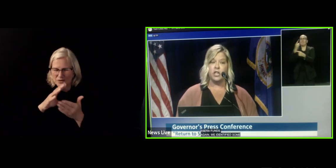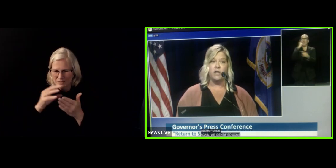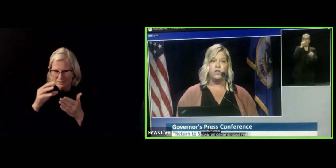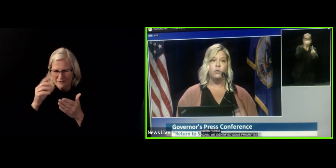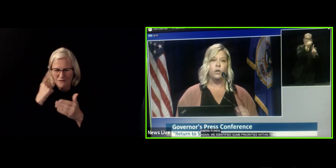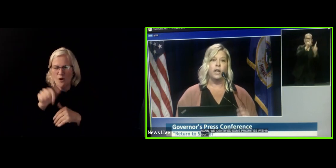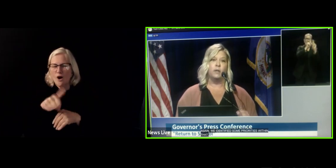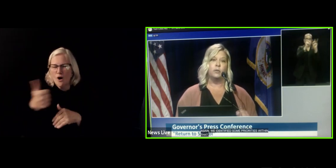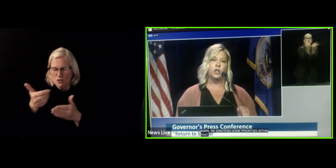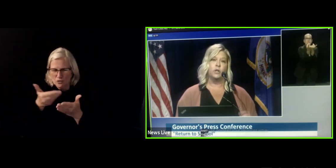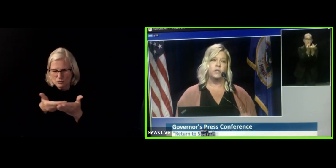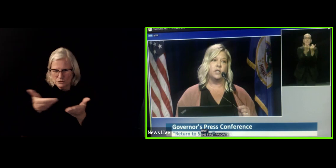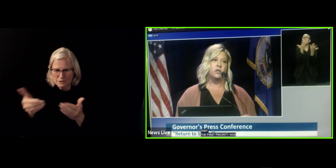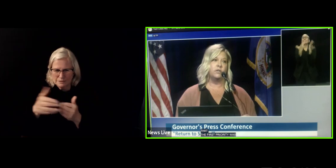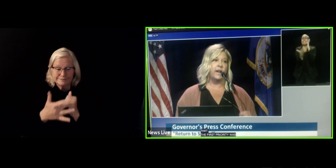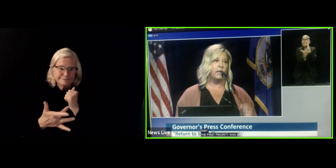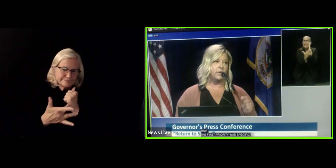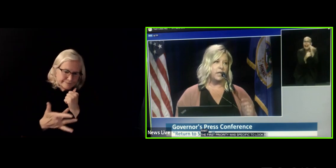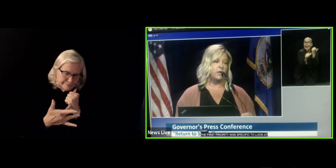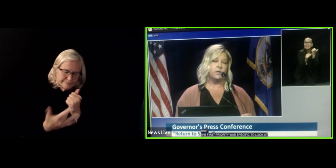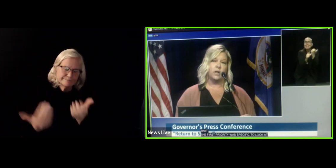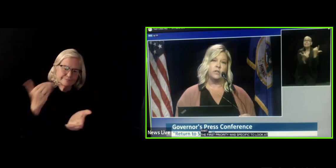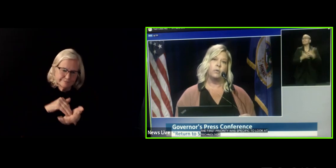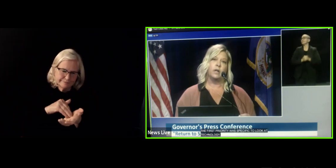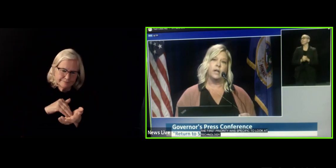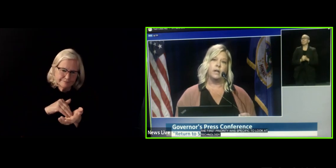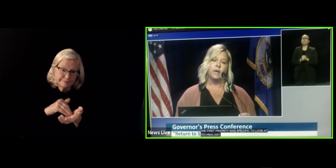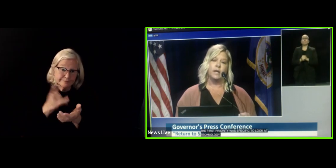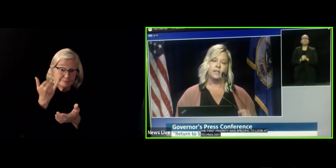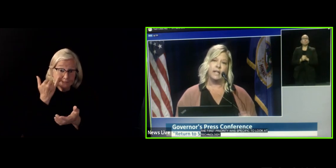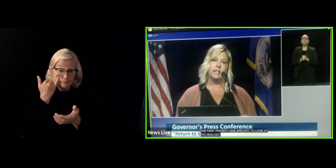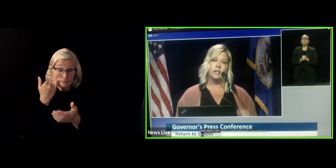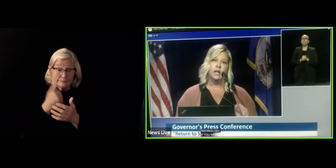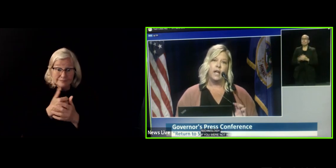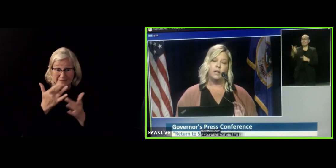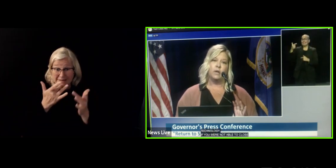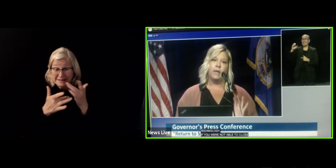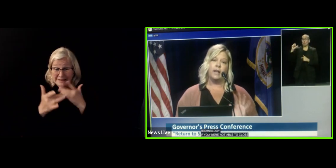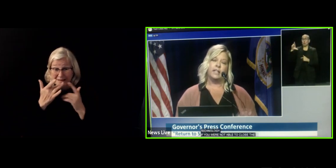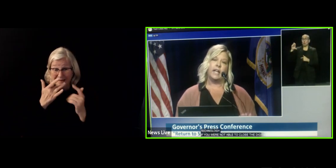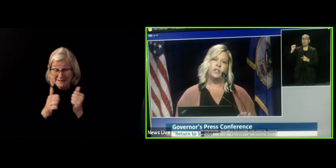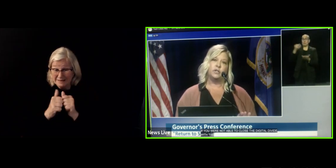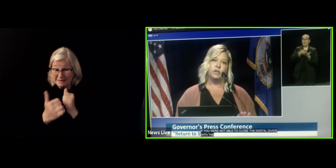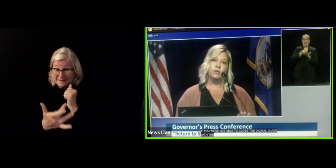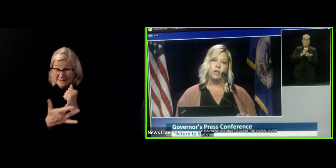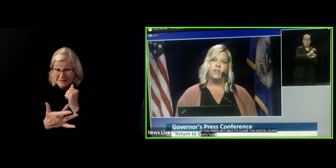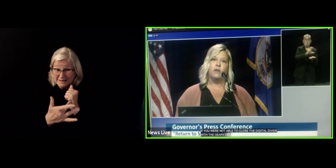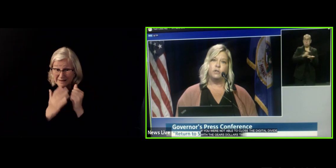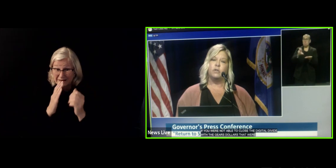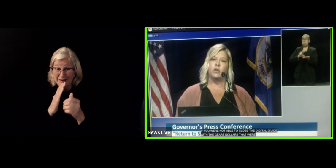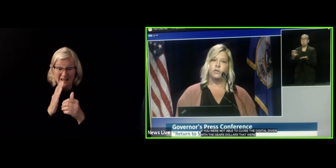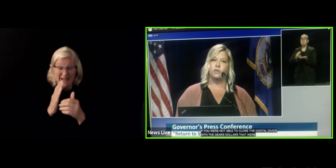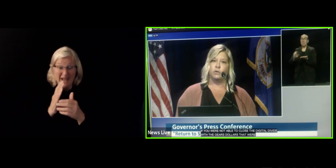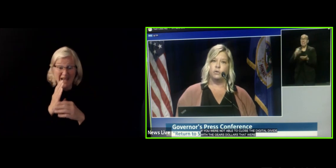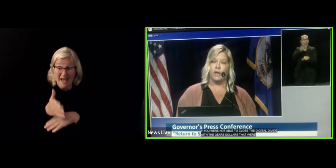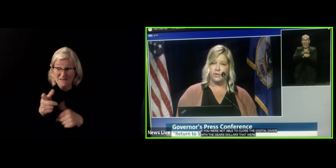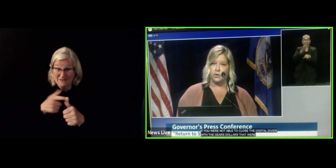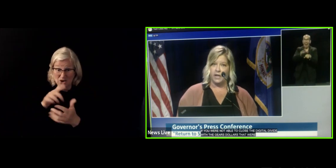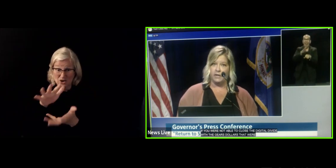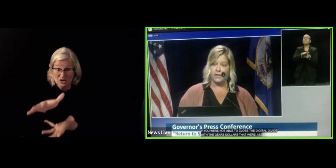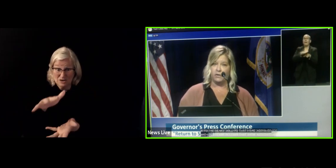technology. If you were not able to close the digital divide with the GEARS dollars that were assigned and allocated to you, now you can also use